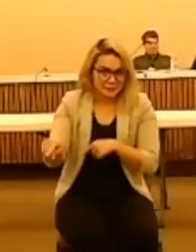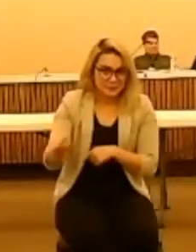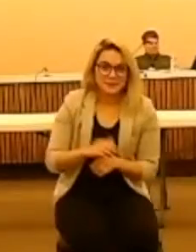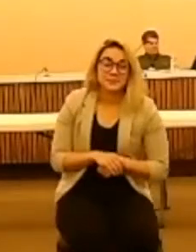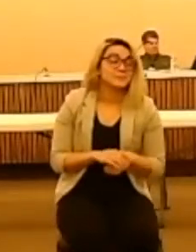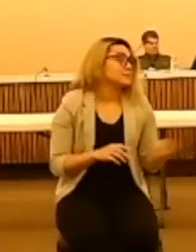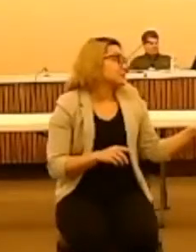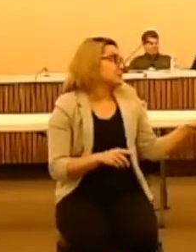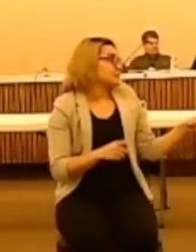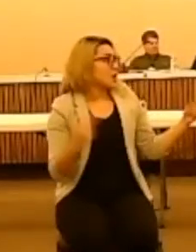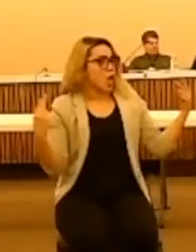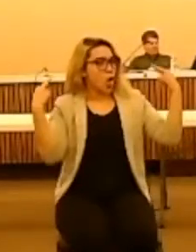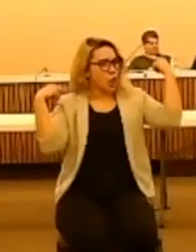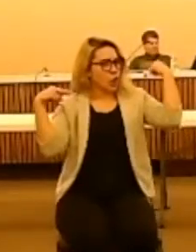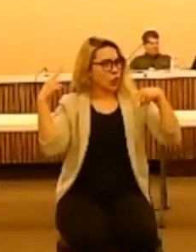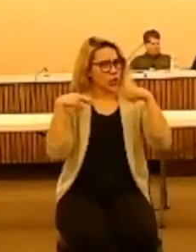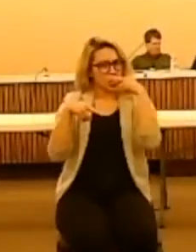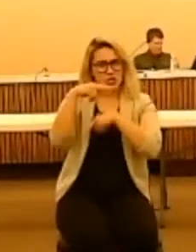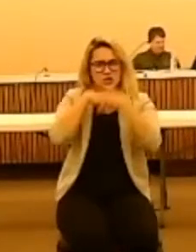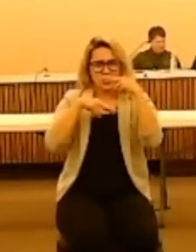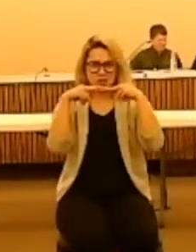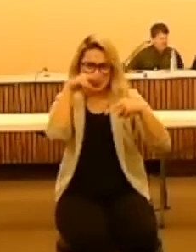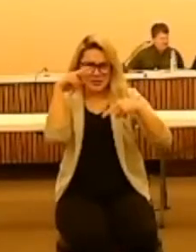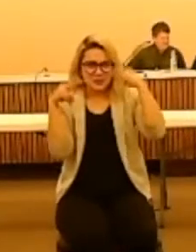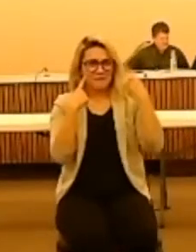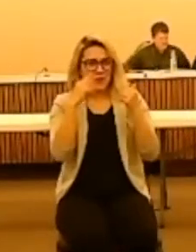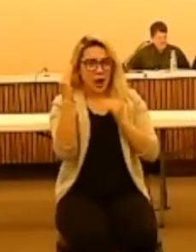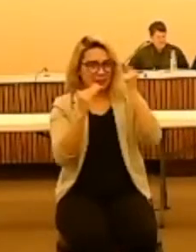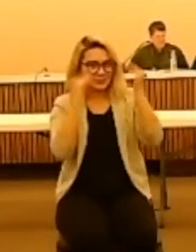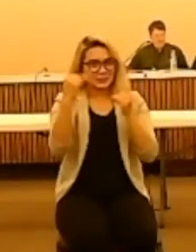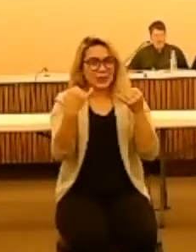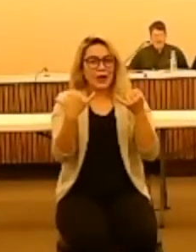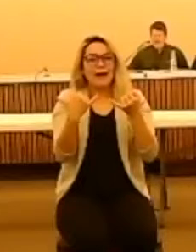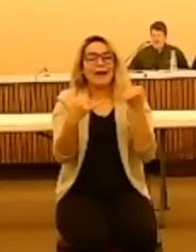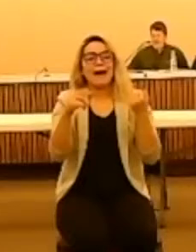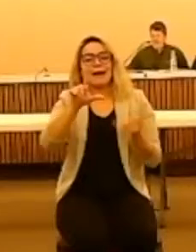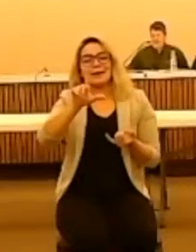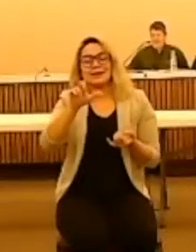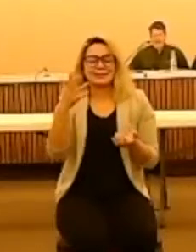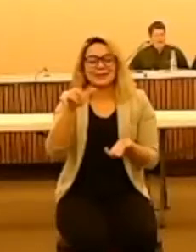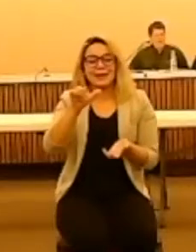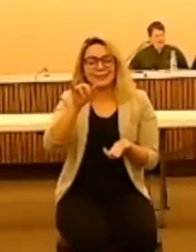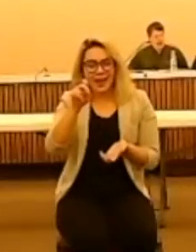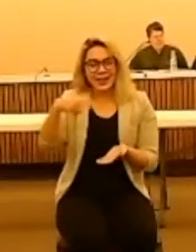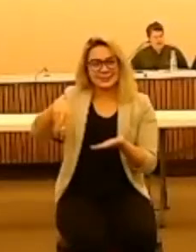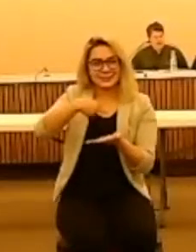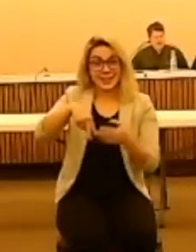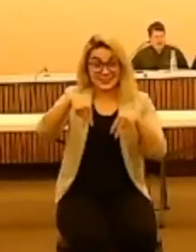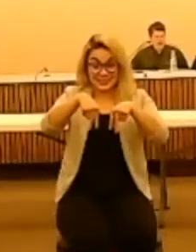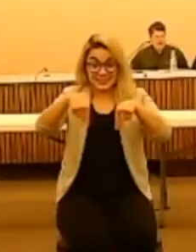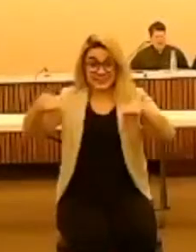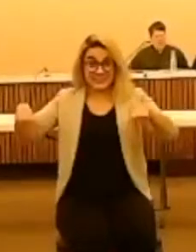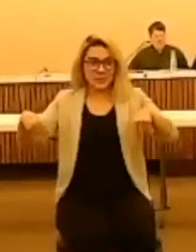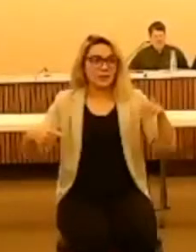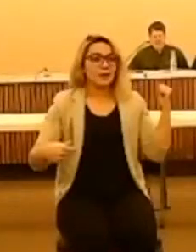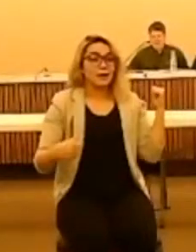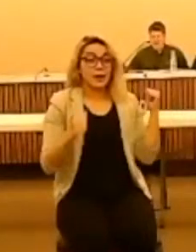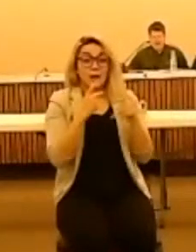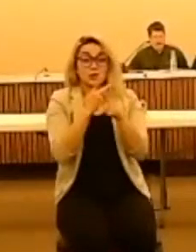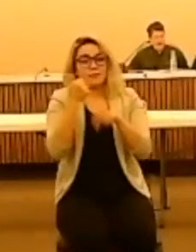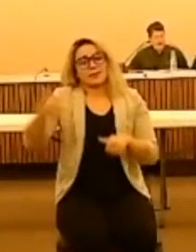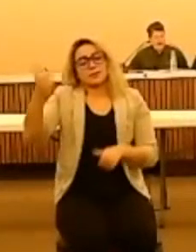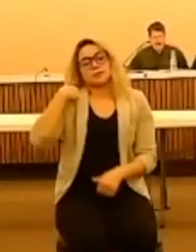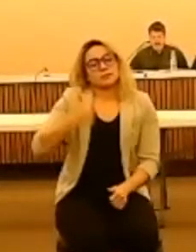So. No, she looked at me first and I caught it. Oh, okay. I didn't know if I will not be doing adult line. I didn't know if